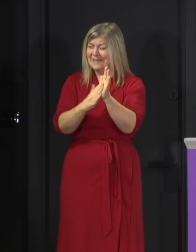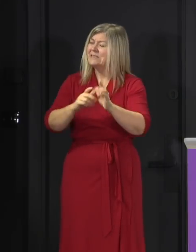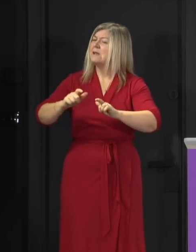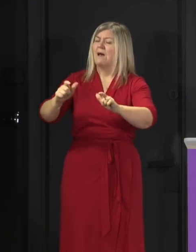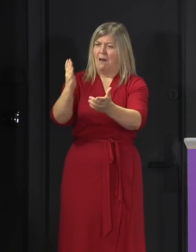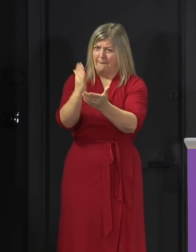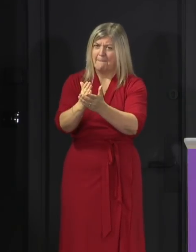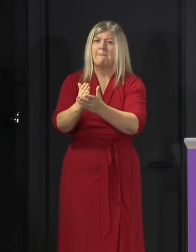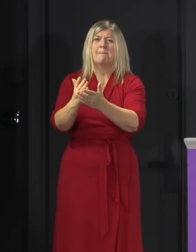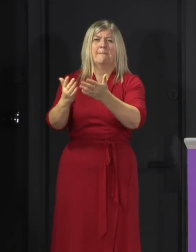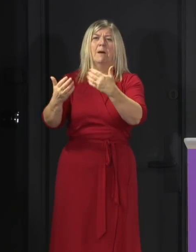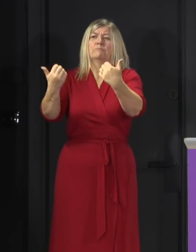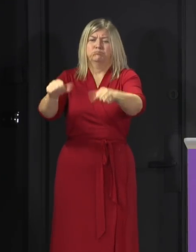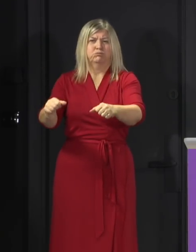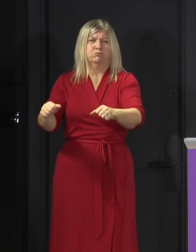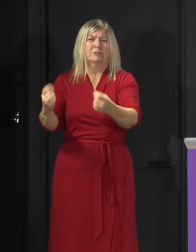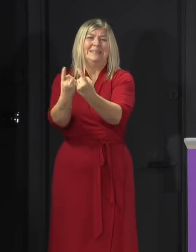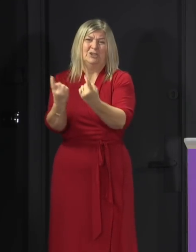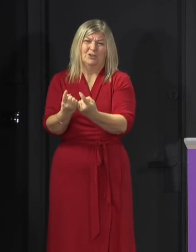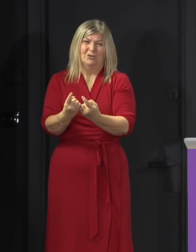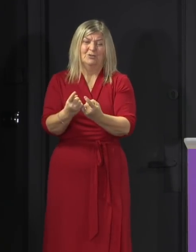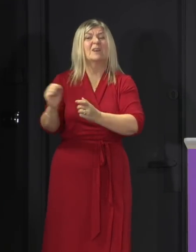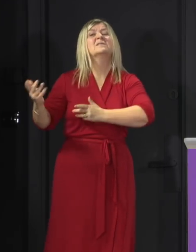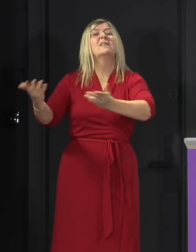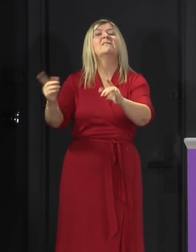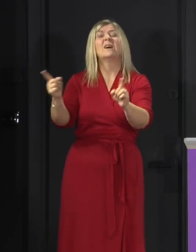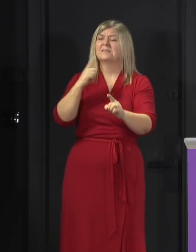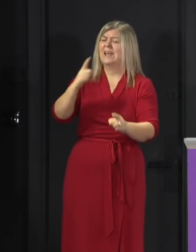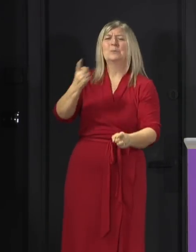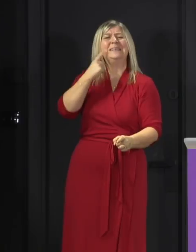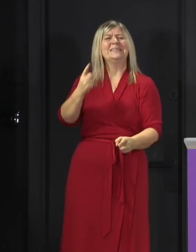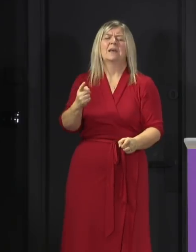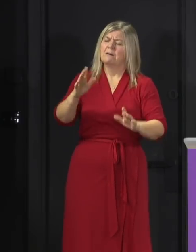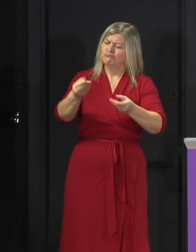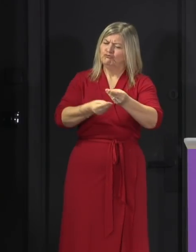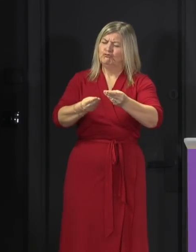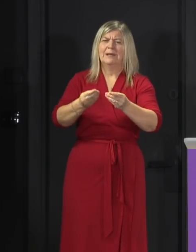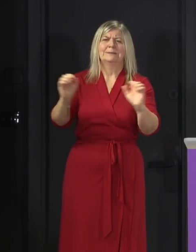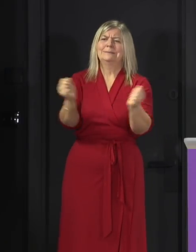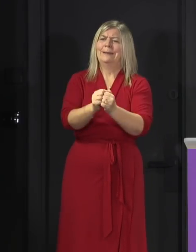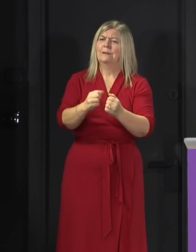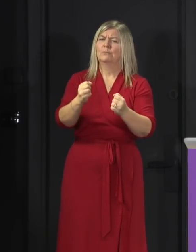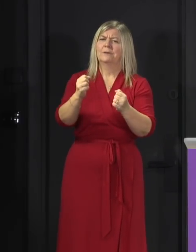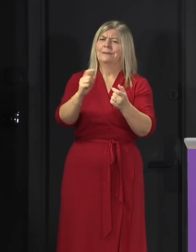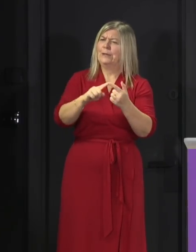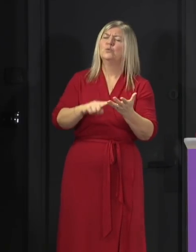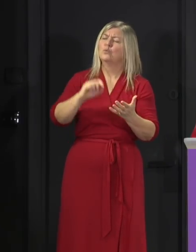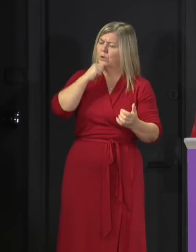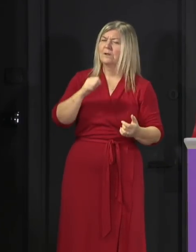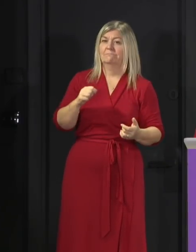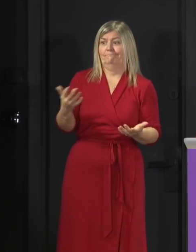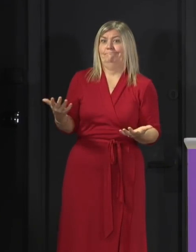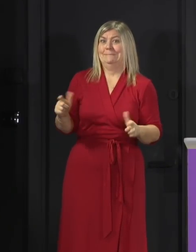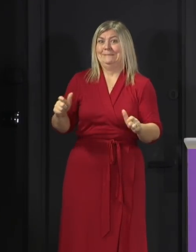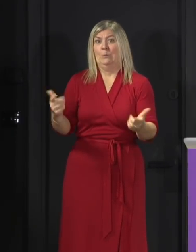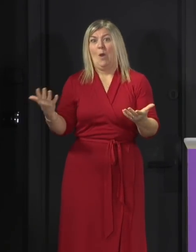issues that are outstanding and deliver what he always said would be really easy to deliver, which is a trade deal with the European Union. Clearly, we